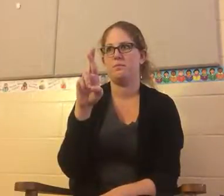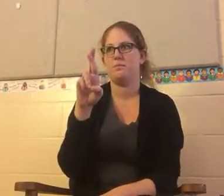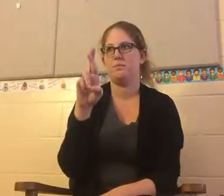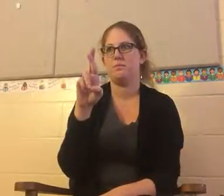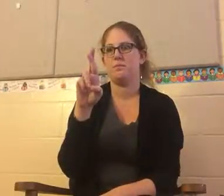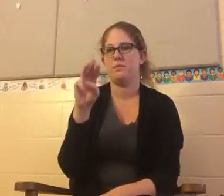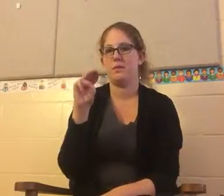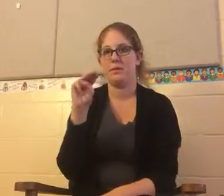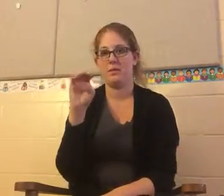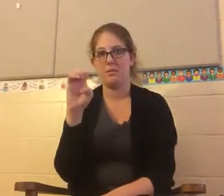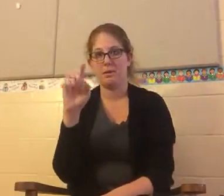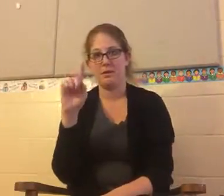Meteoroids,